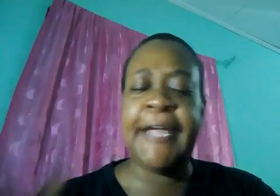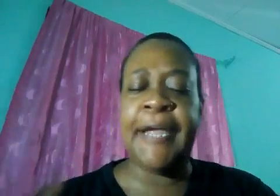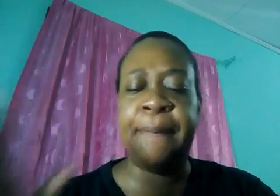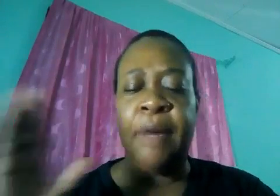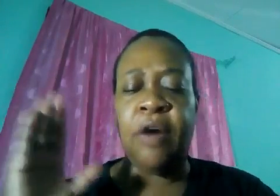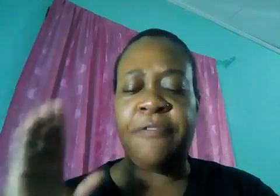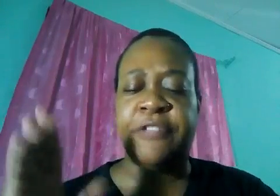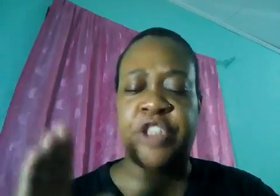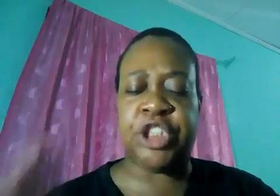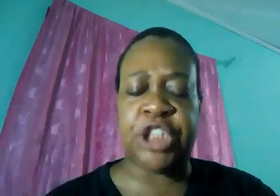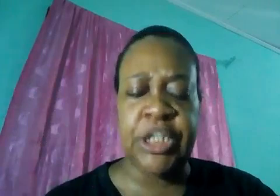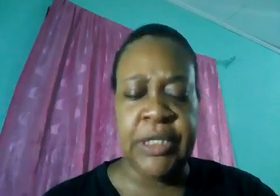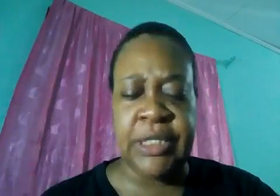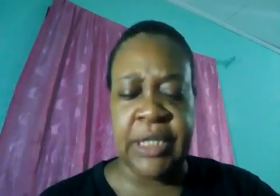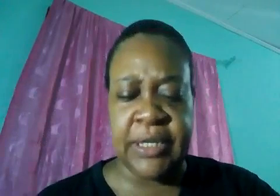of Jesus.